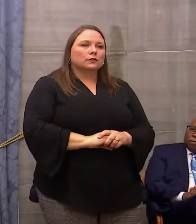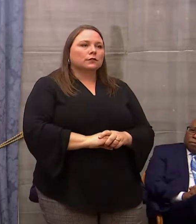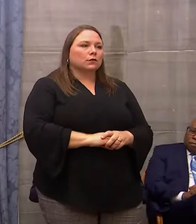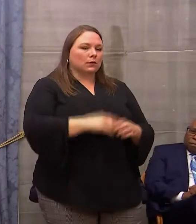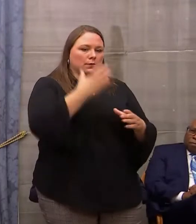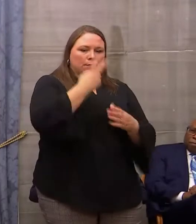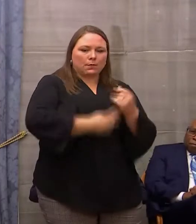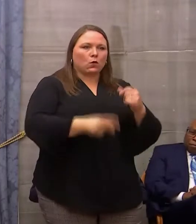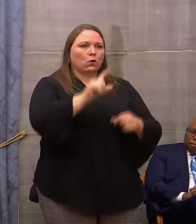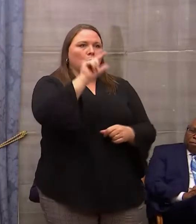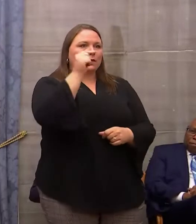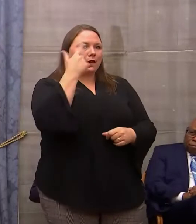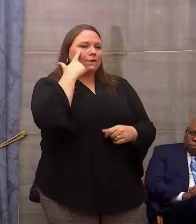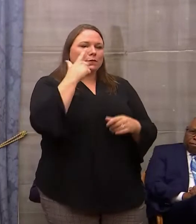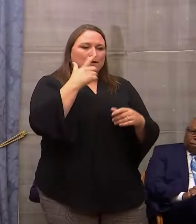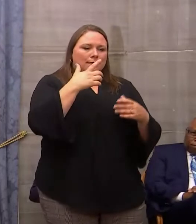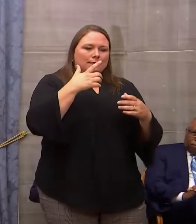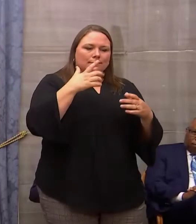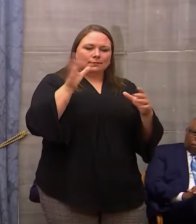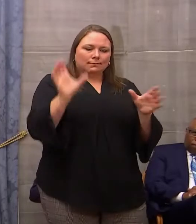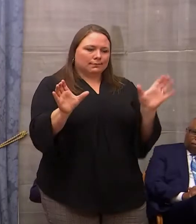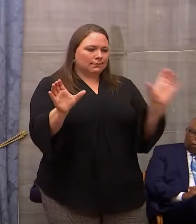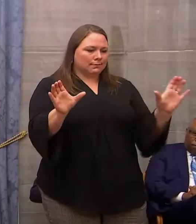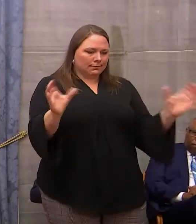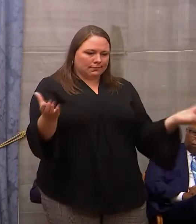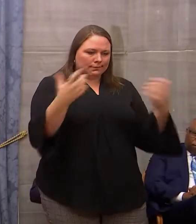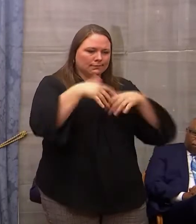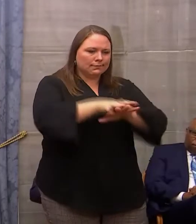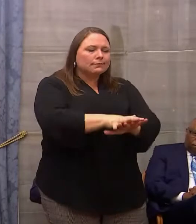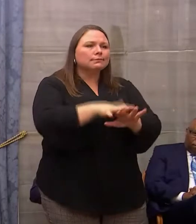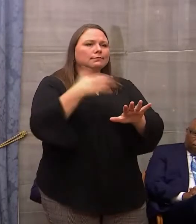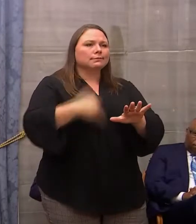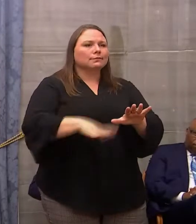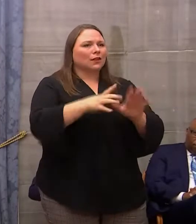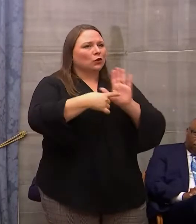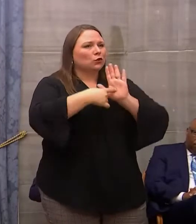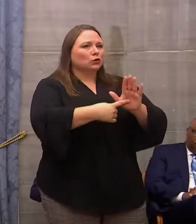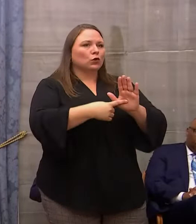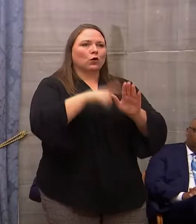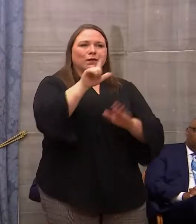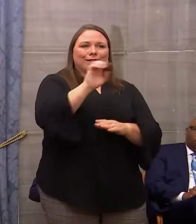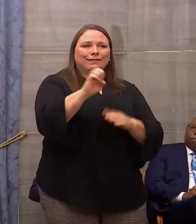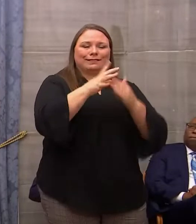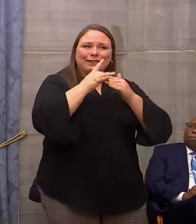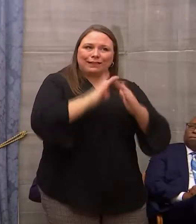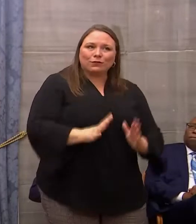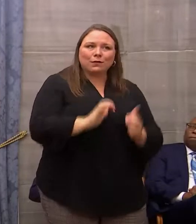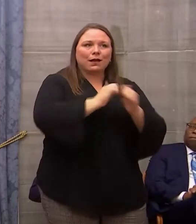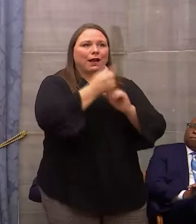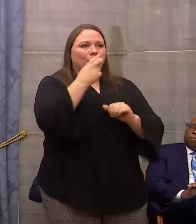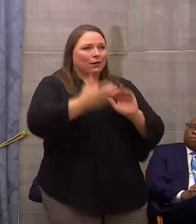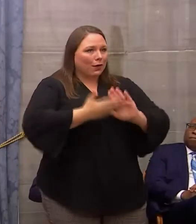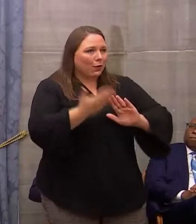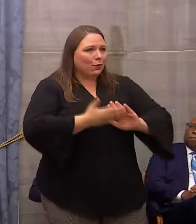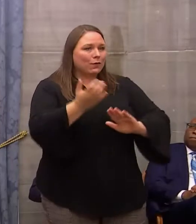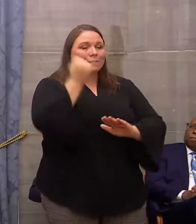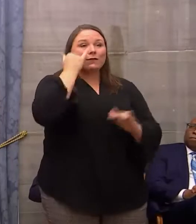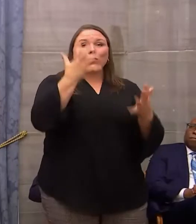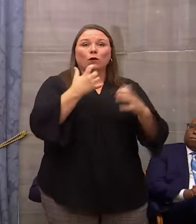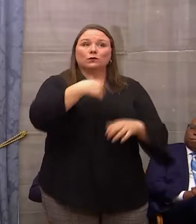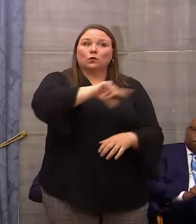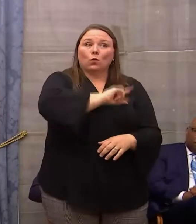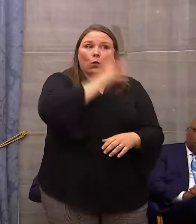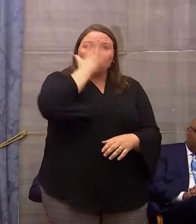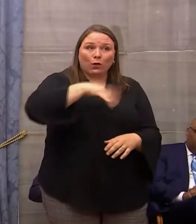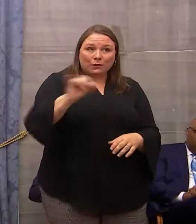two branches of government. It is a demonstration of Governor Lee's leadership and how he operates. If you want to see what quality